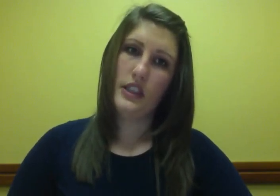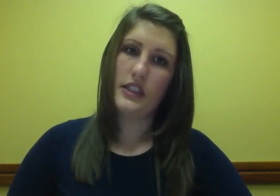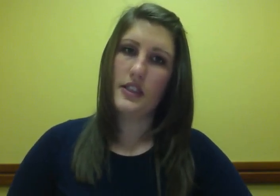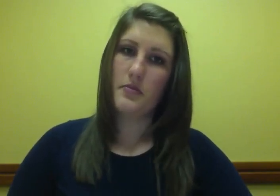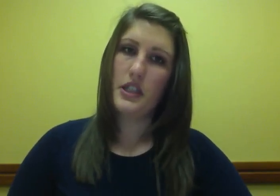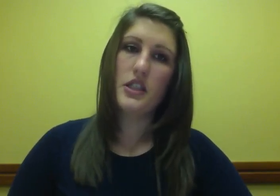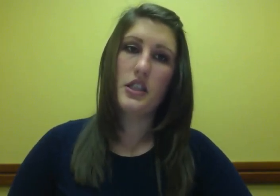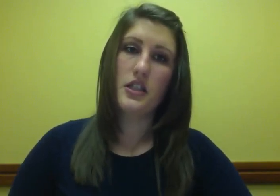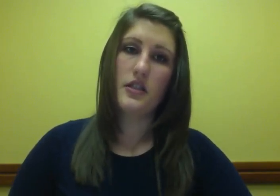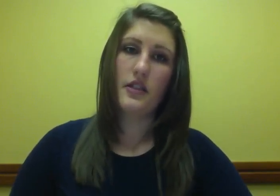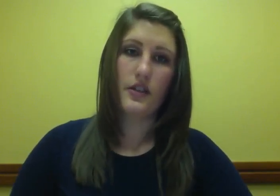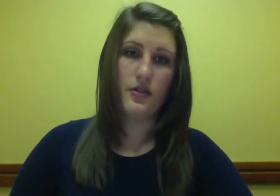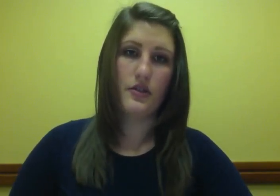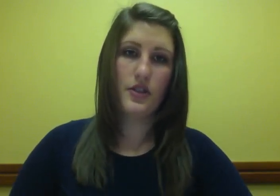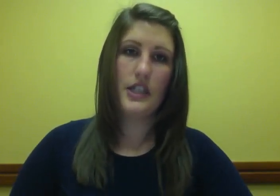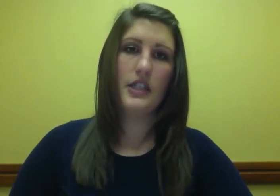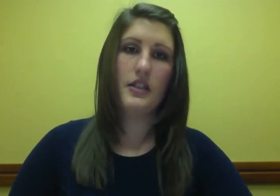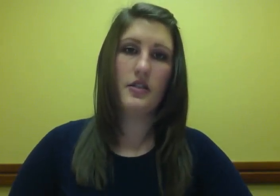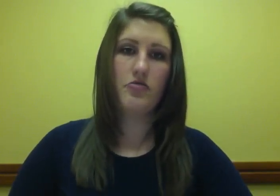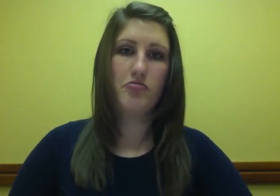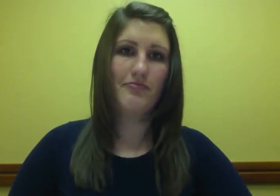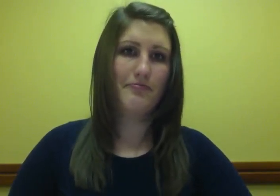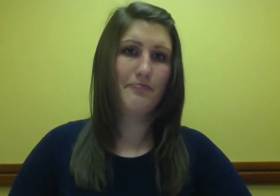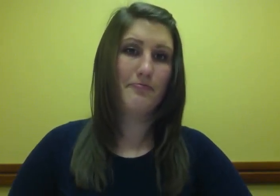They got some pizza and they enjoyed chatting.